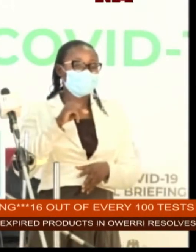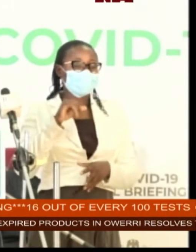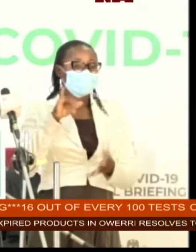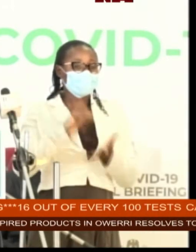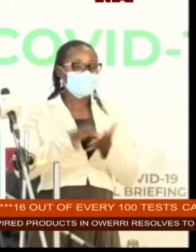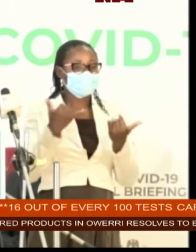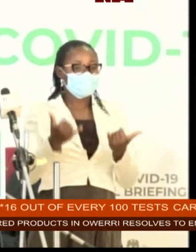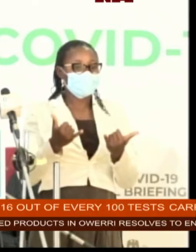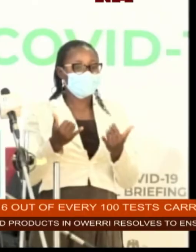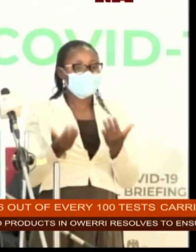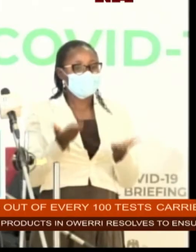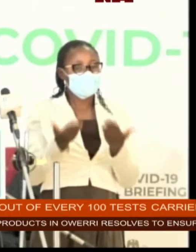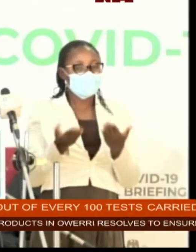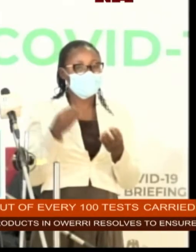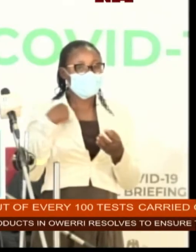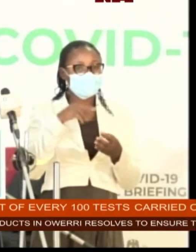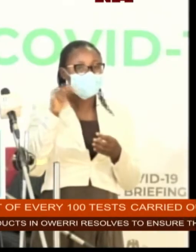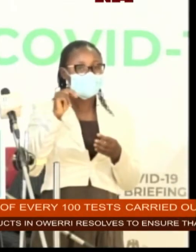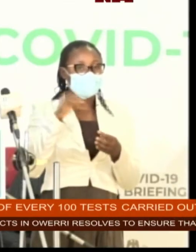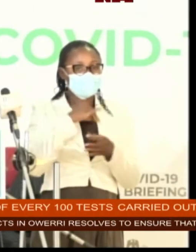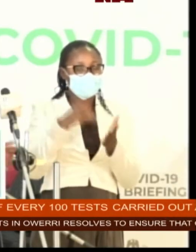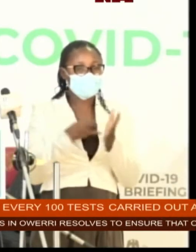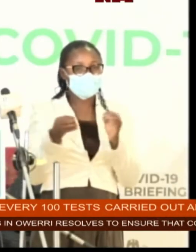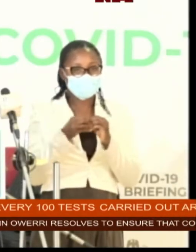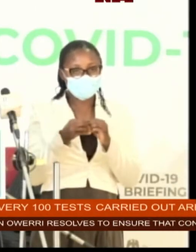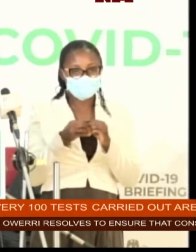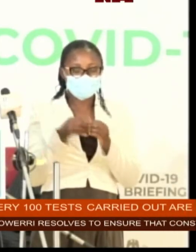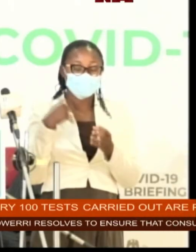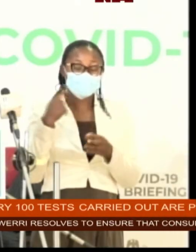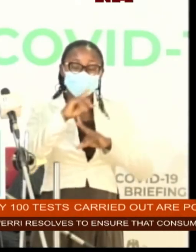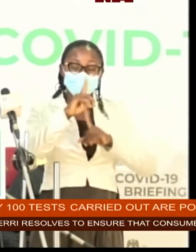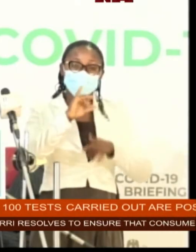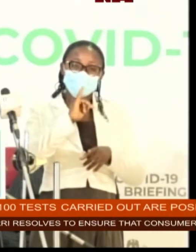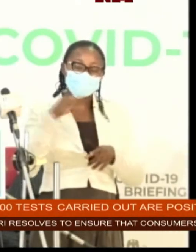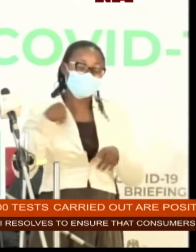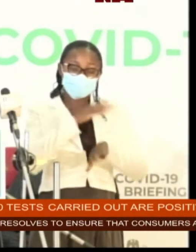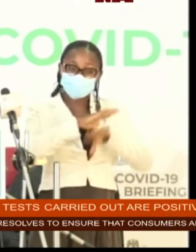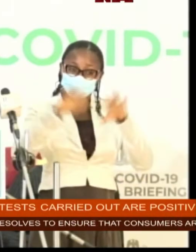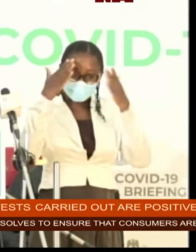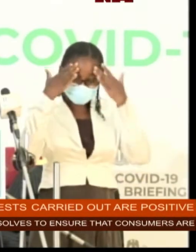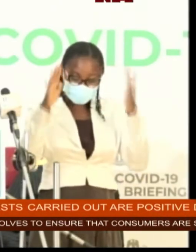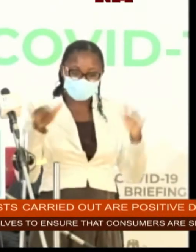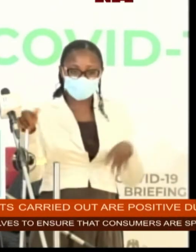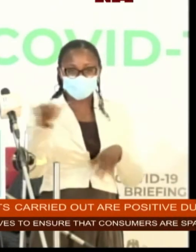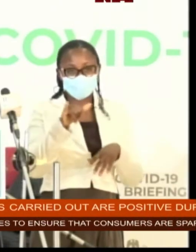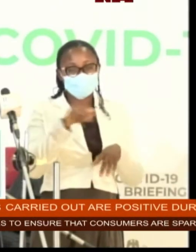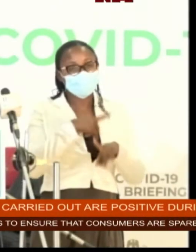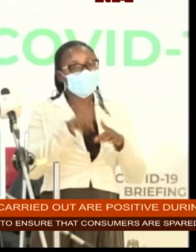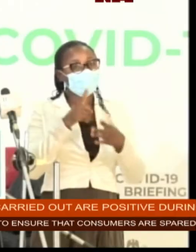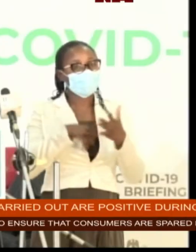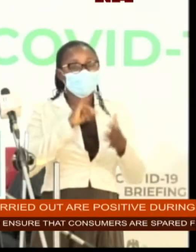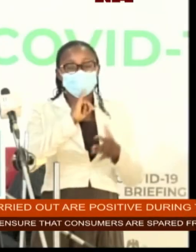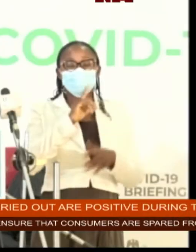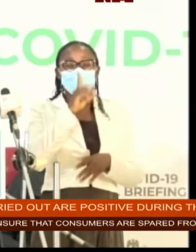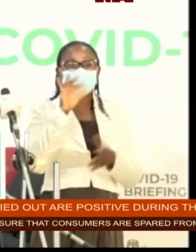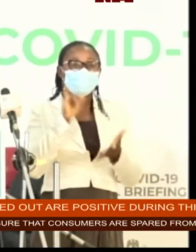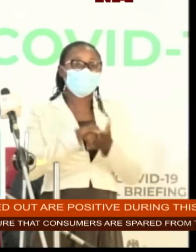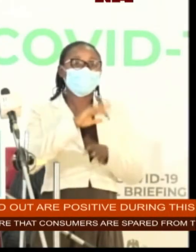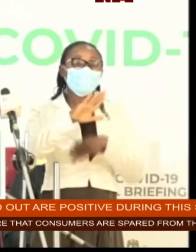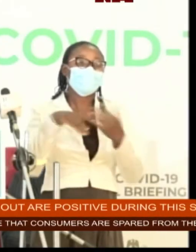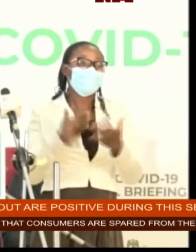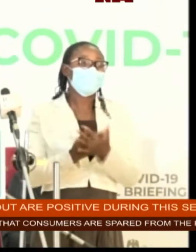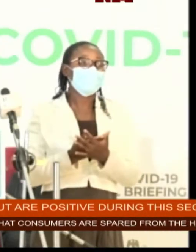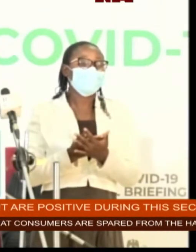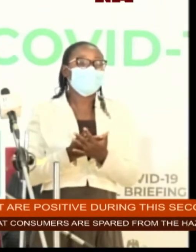yet. But what is certain is all the teaching hospitals and level three treatment centers